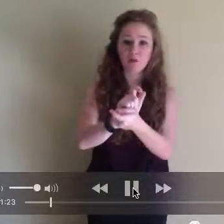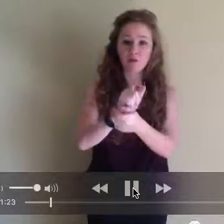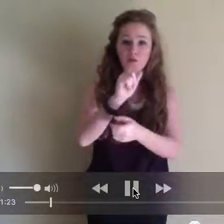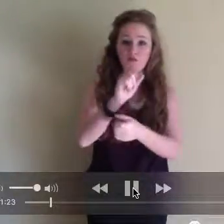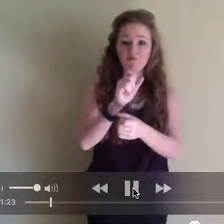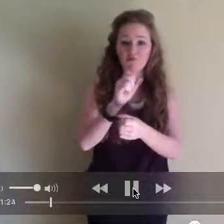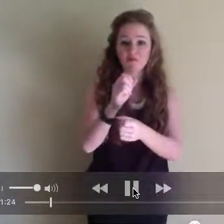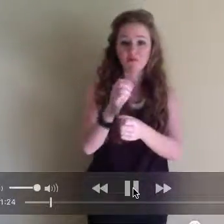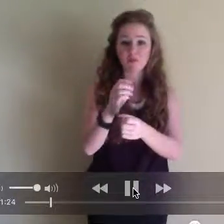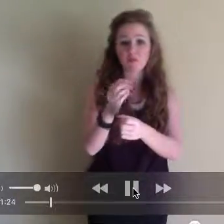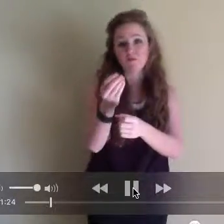changed that, though.